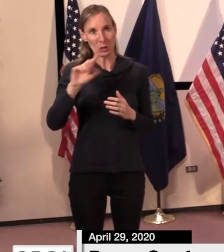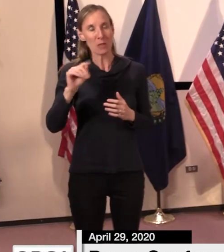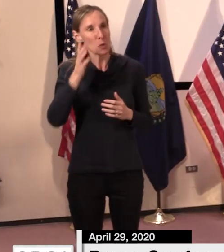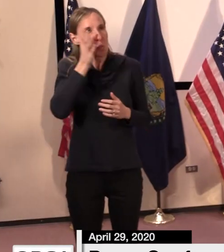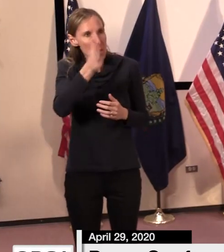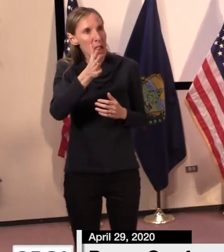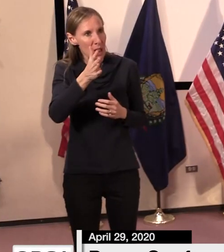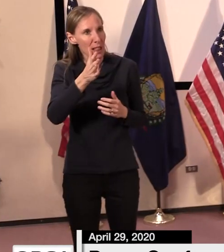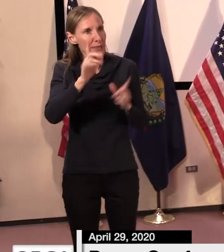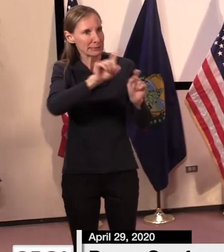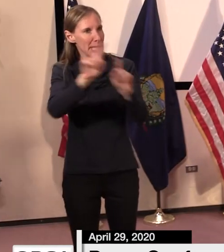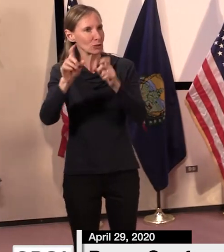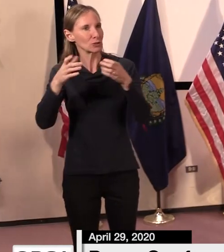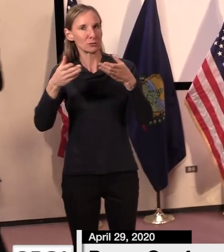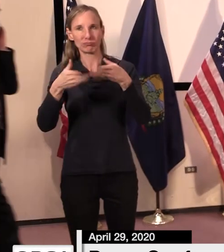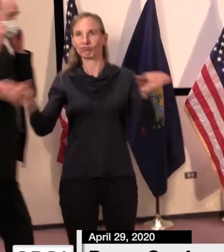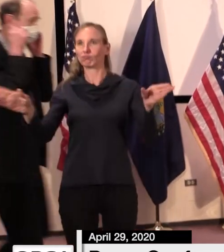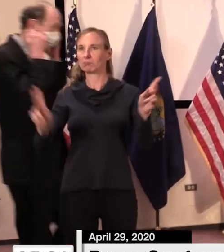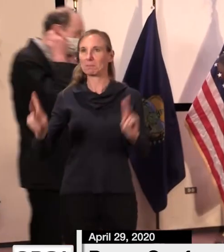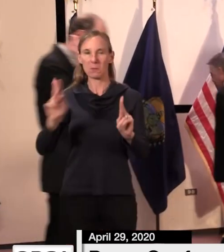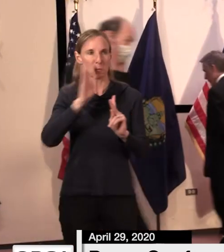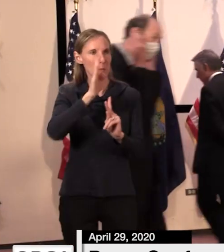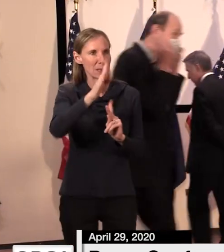let Dr. Levine answer that.